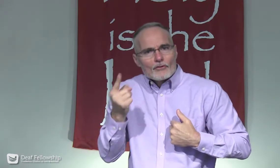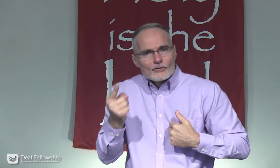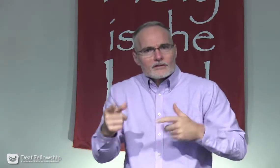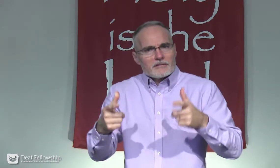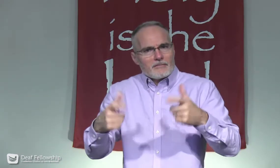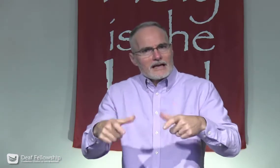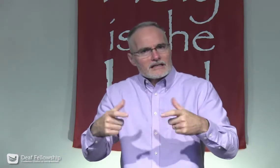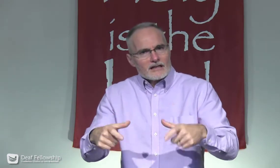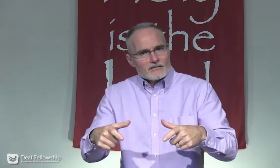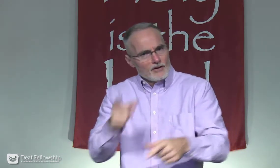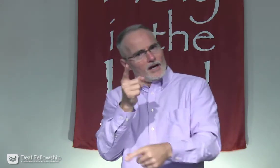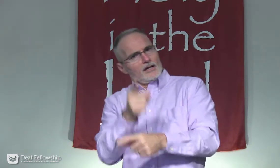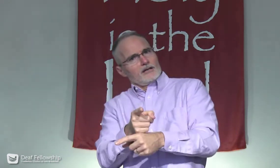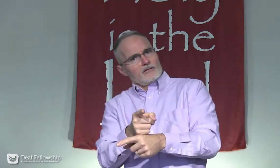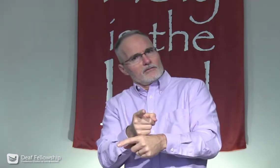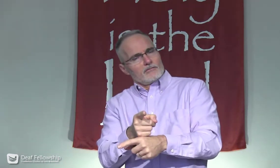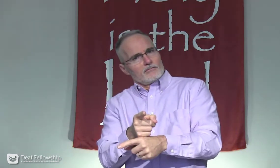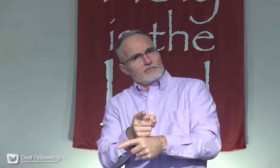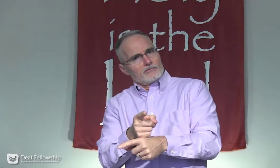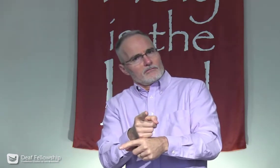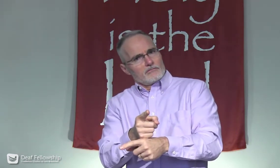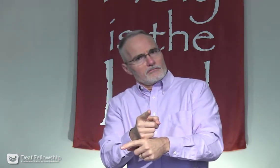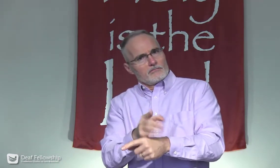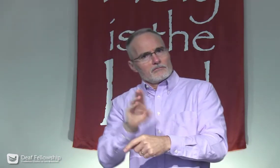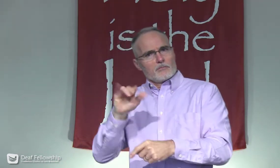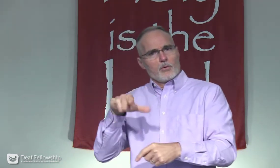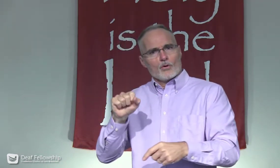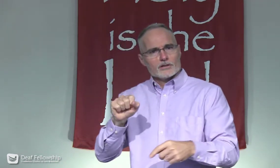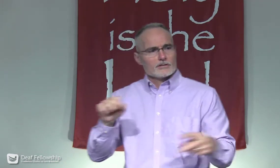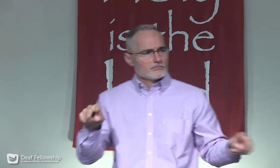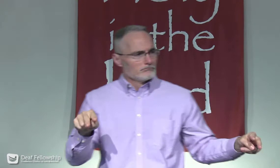Let your brother have the first plate, right?"